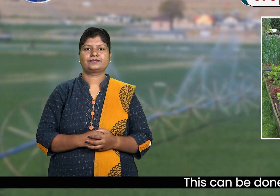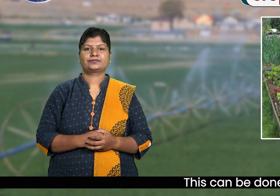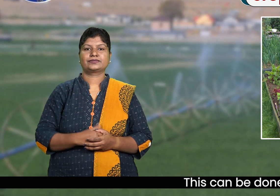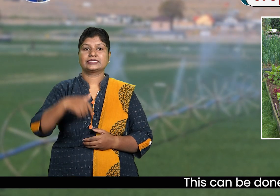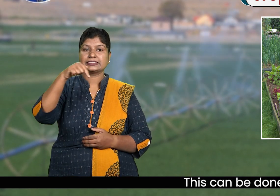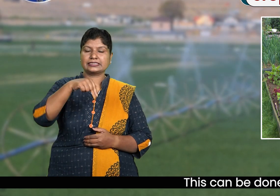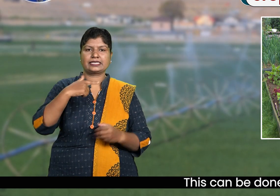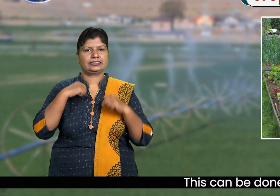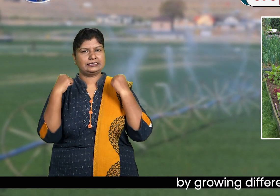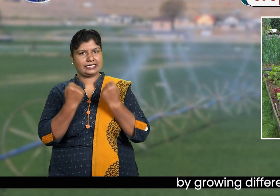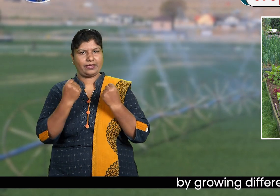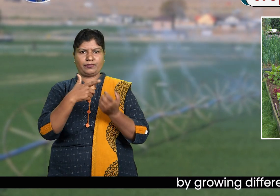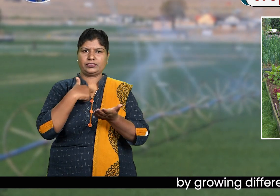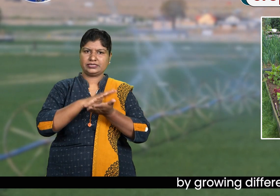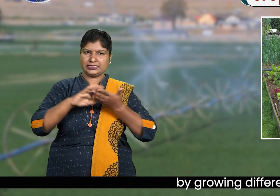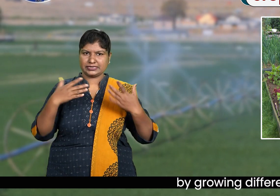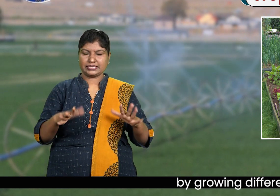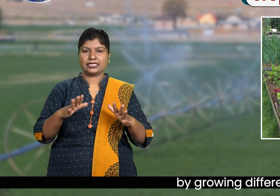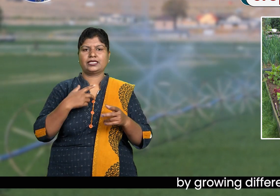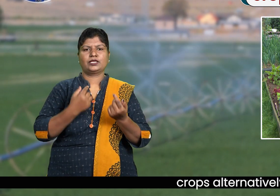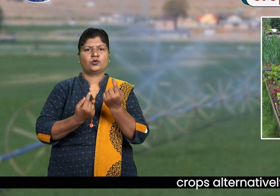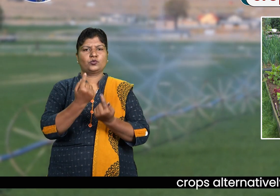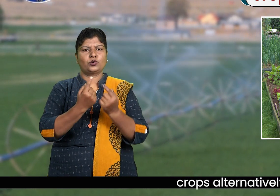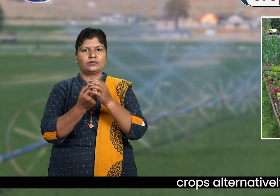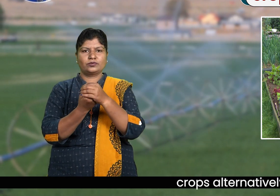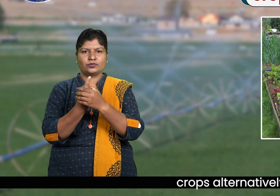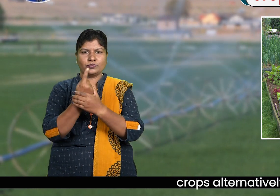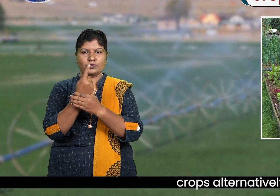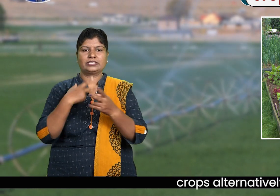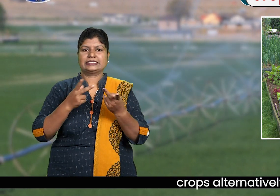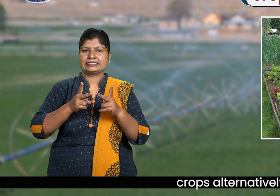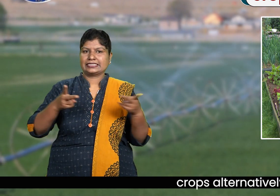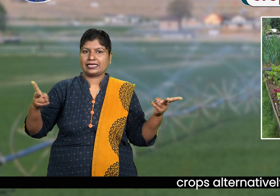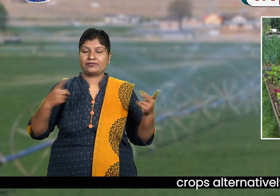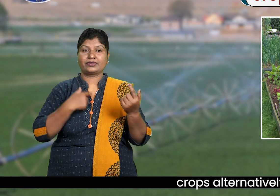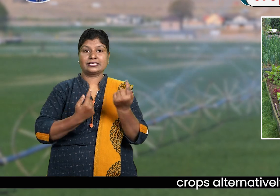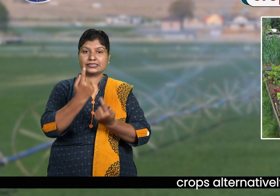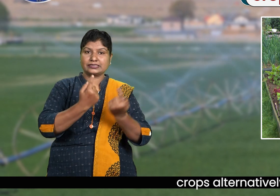This can be done by growing different crops alternatively.